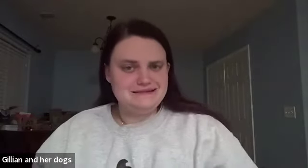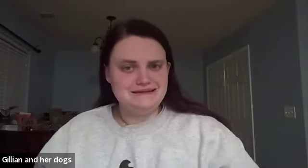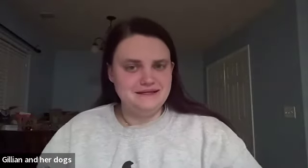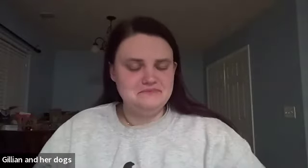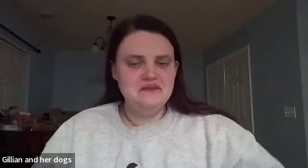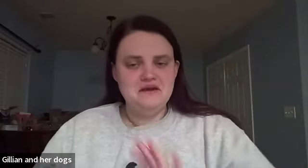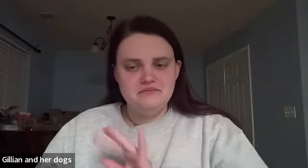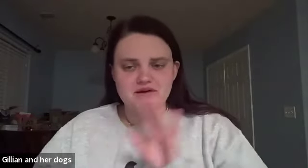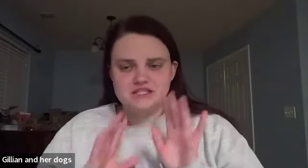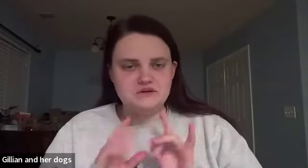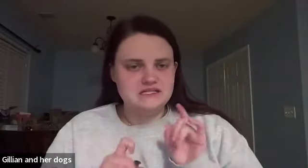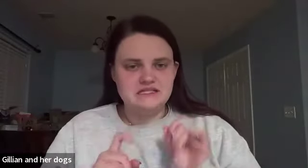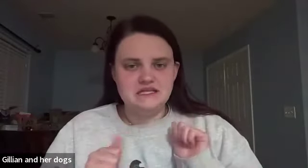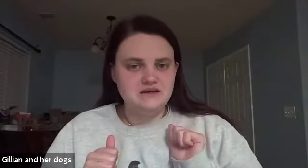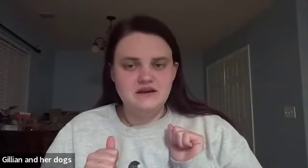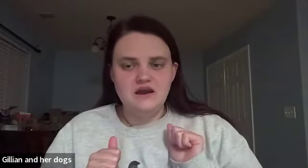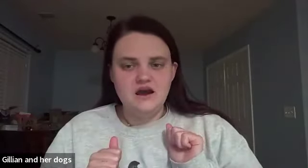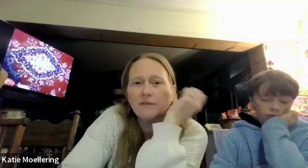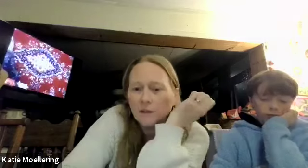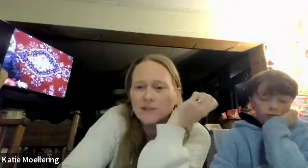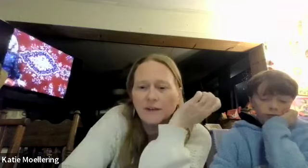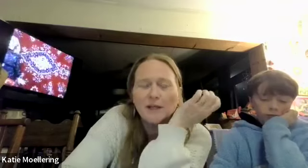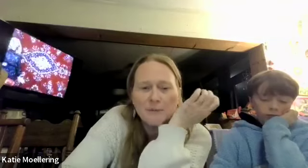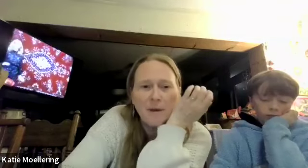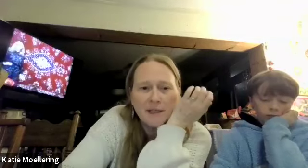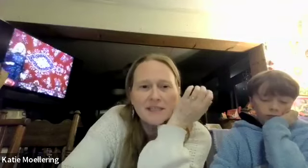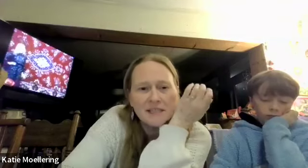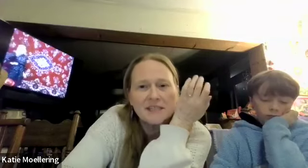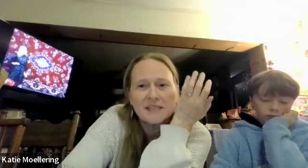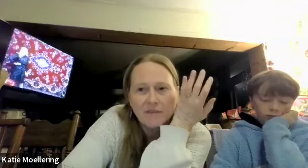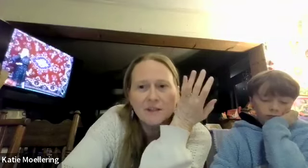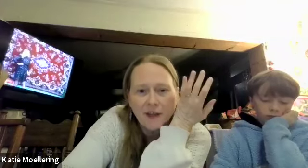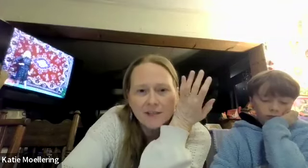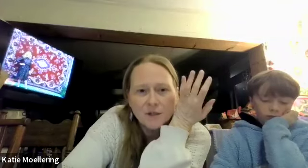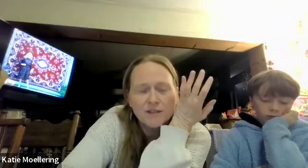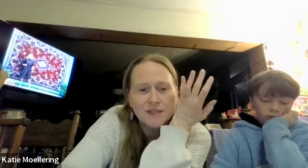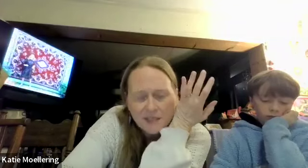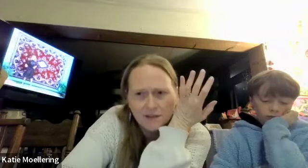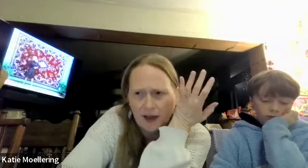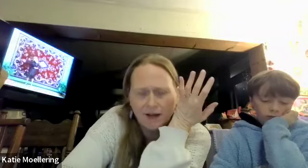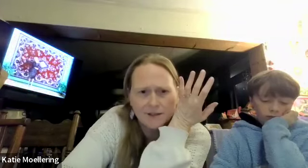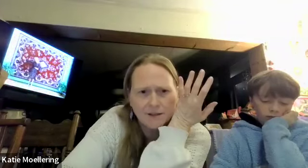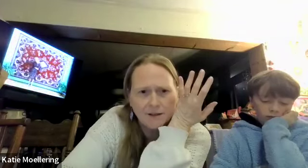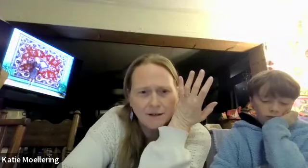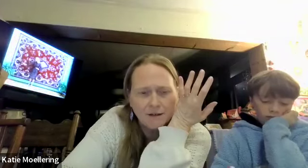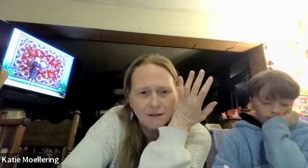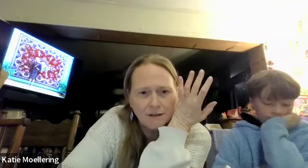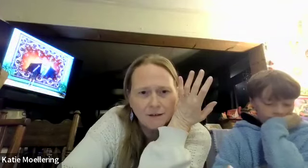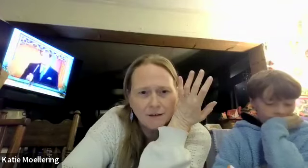past time, but I just want to see. I have a question. Have I lost my mind? Is this the seventh class or the sixth class? I think